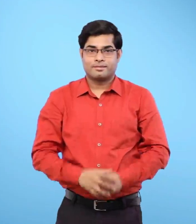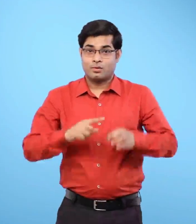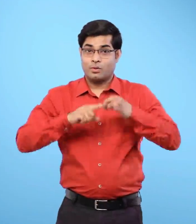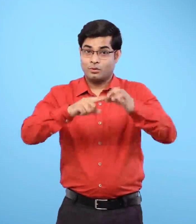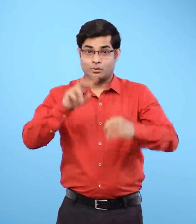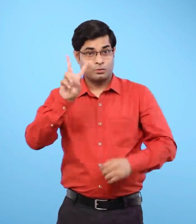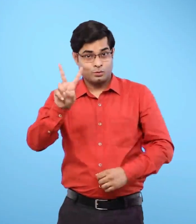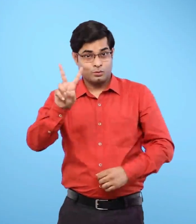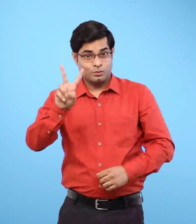Question 2.